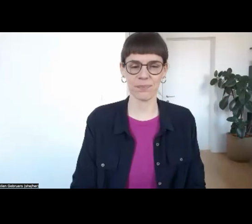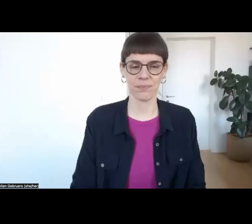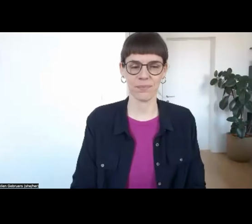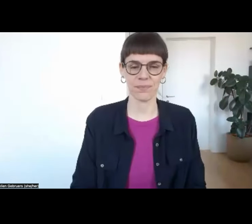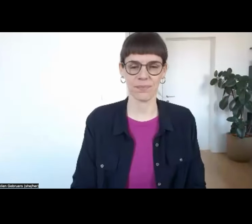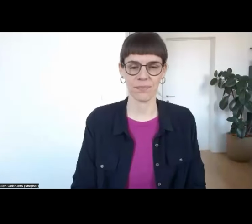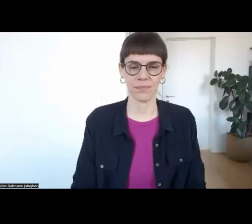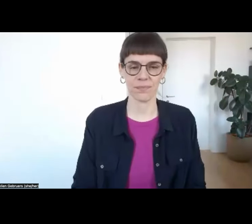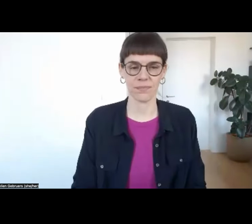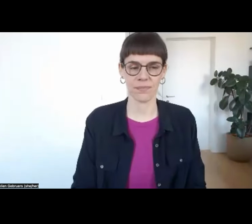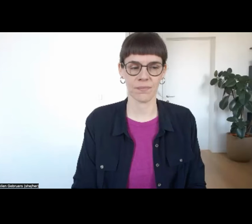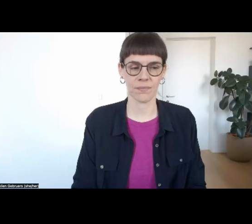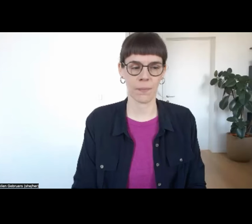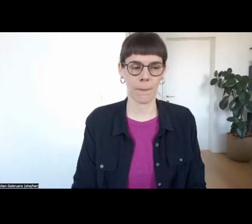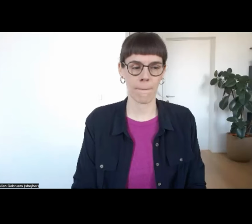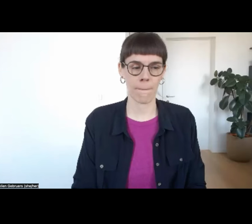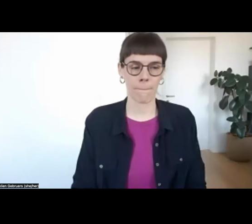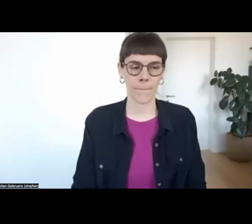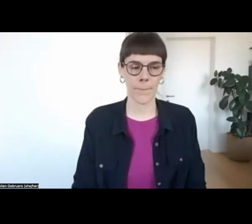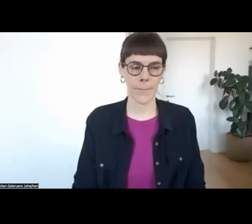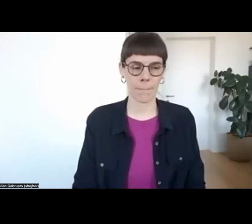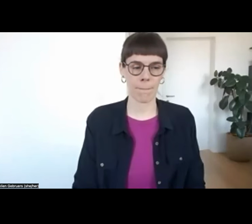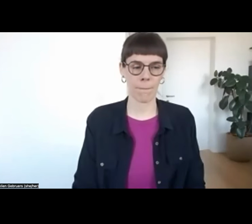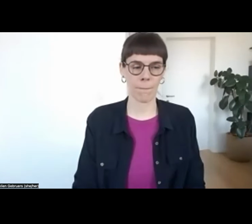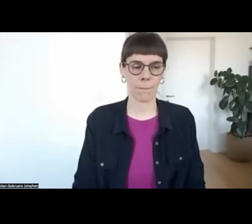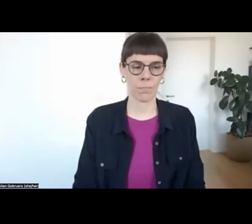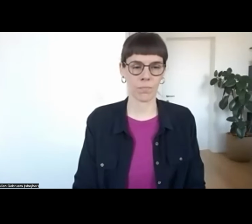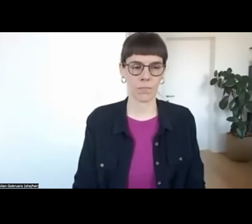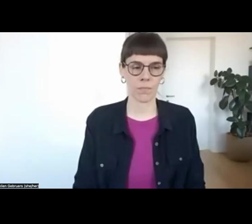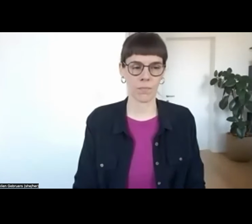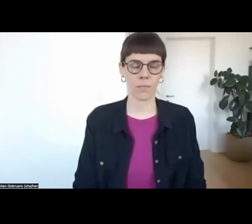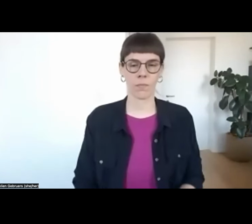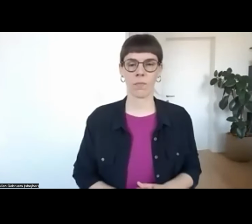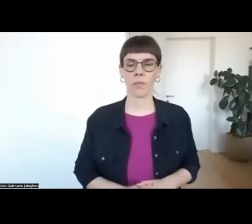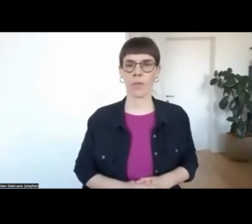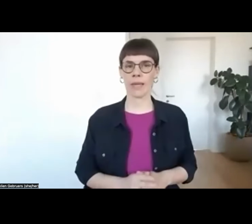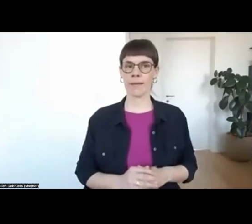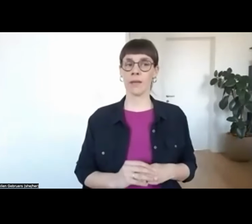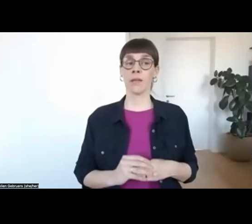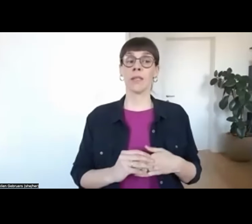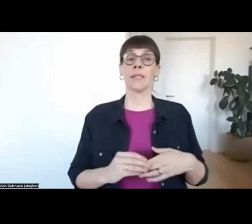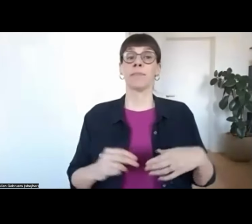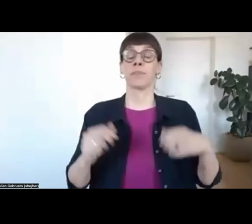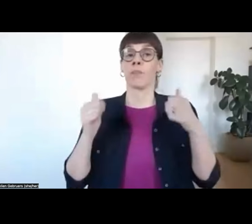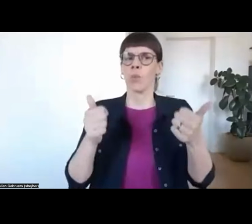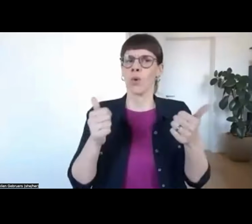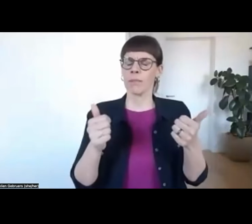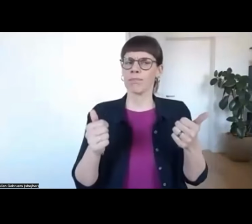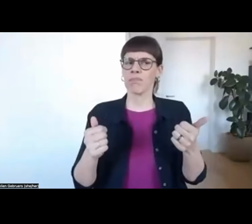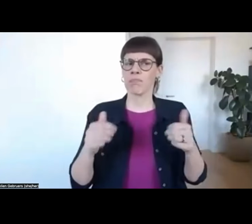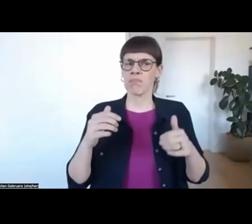And that can change. So dominance and predominating and dominating are two different things.